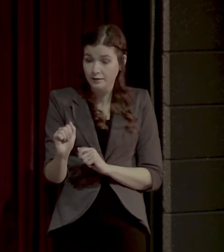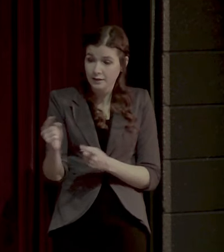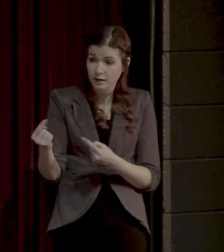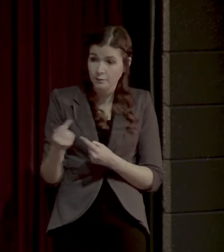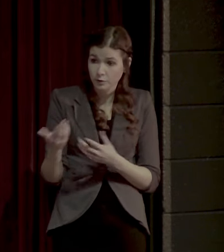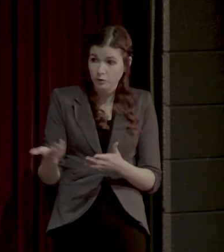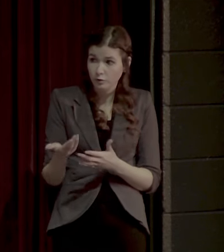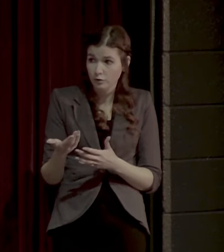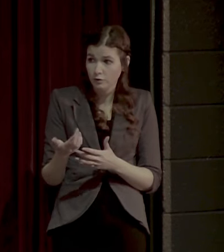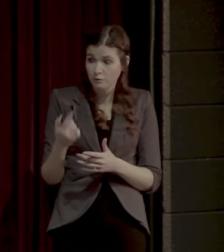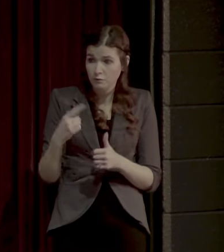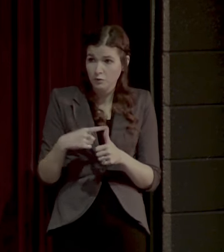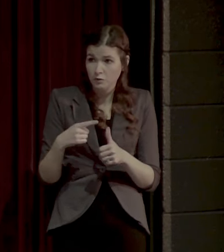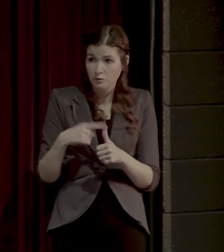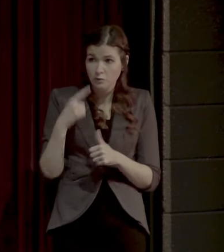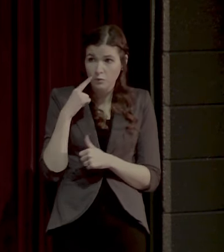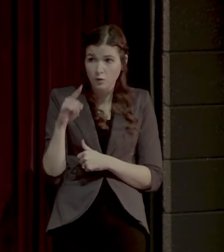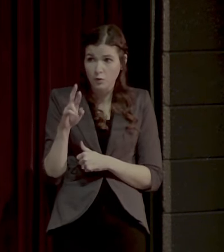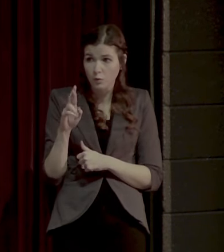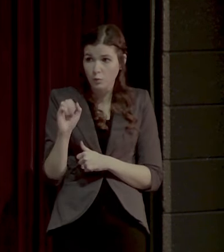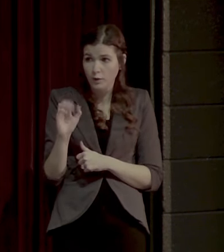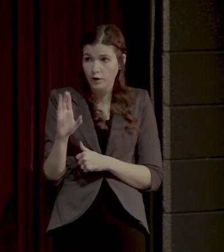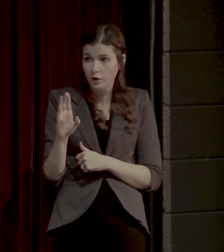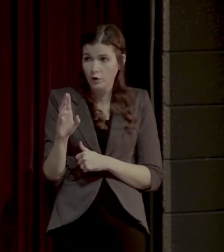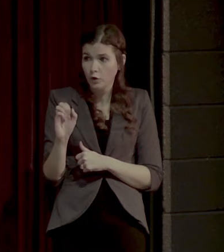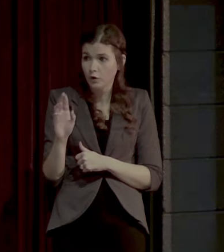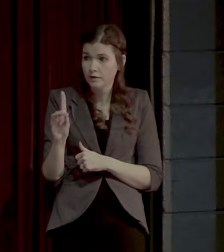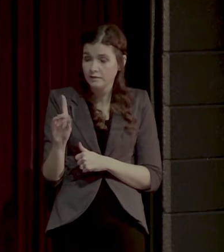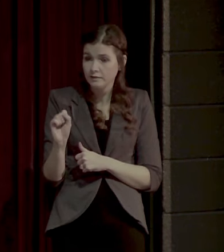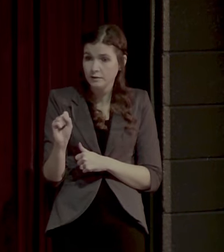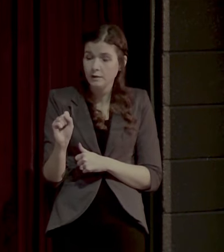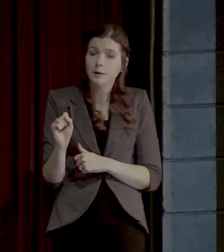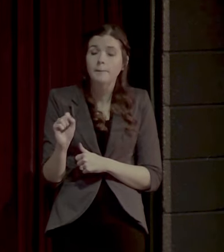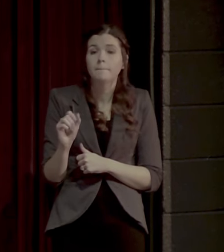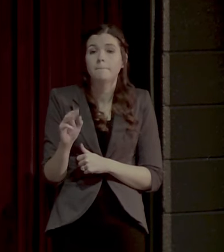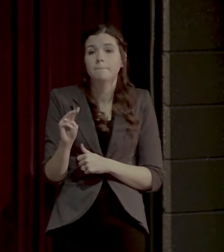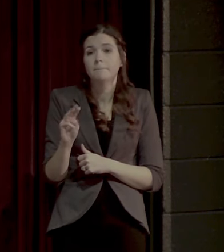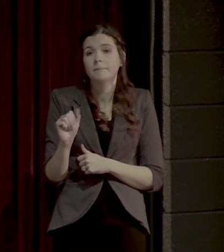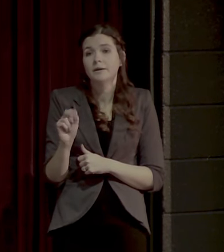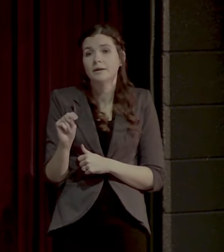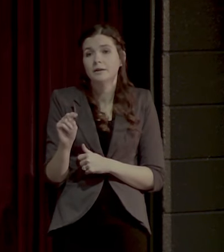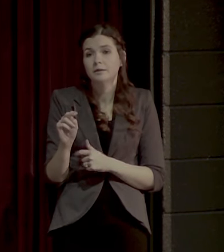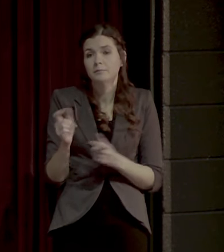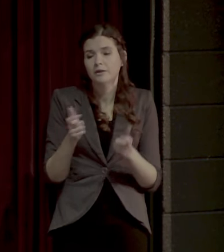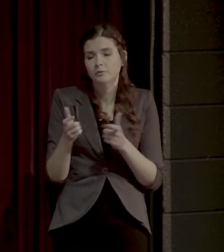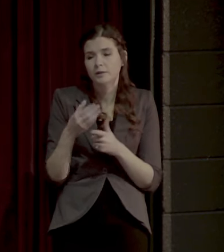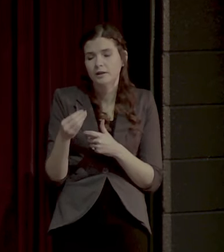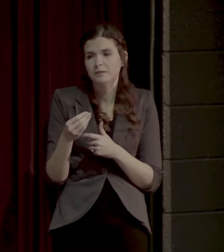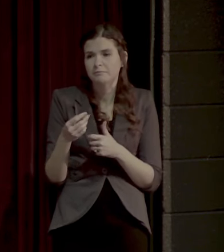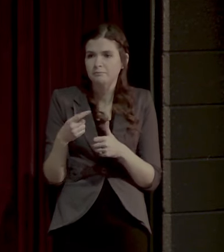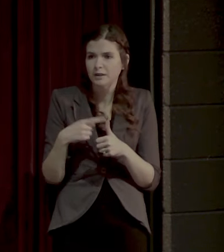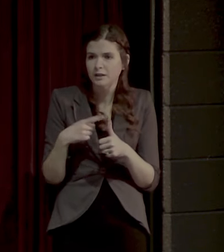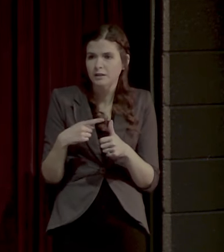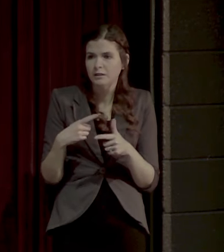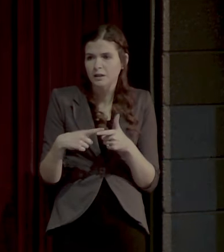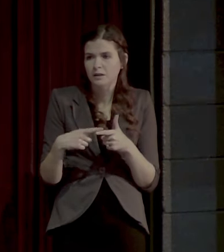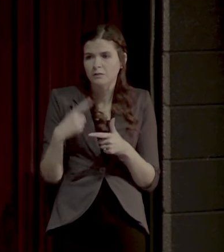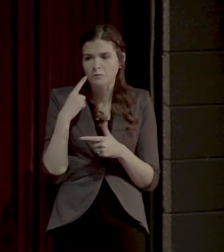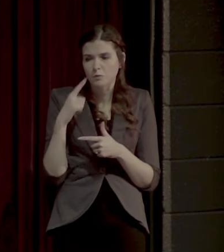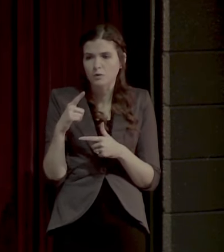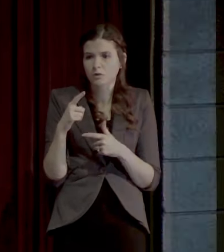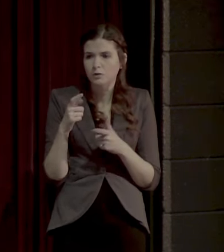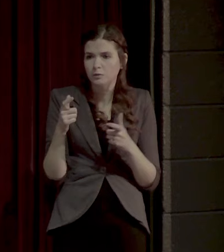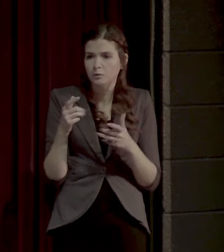first on a records management project, then doing technology, computers, and eventually she became the chief information officer.